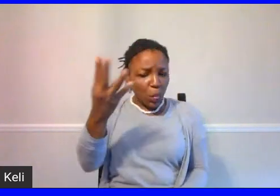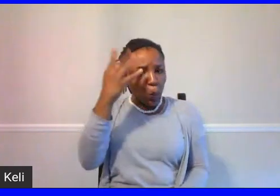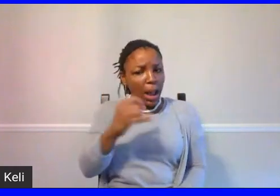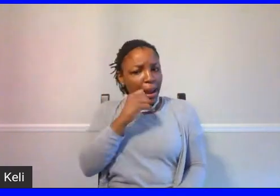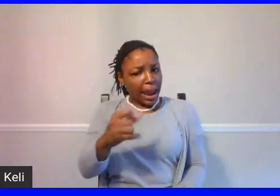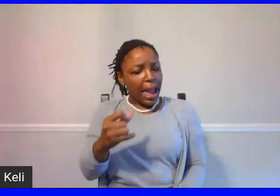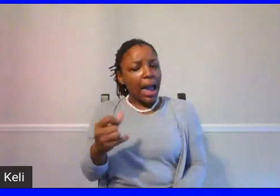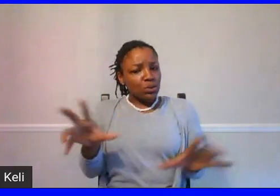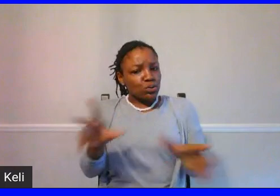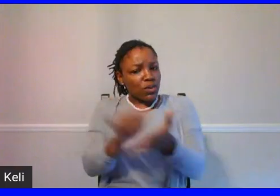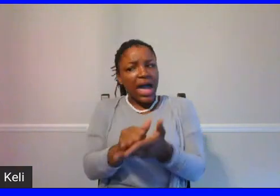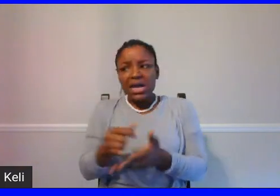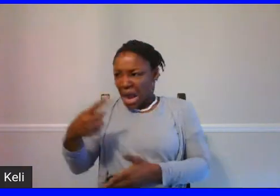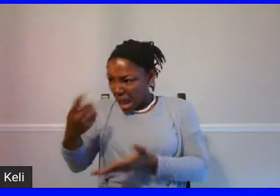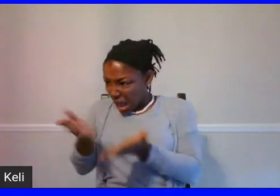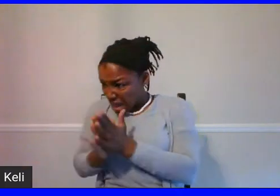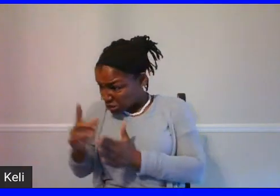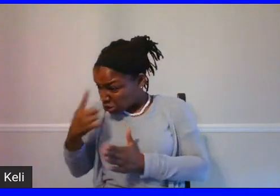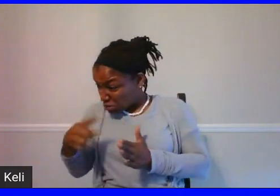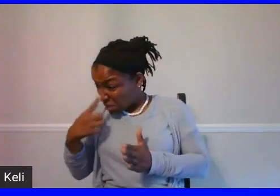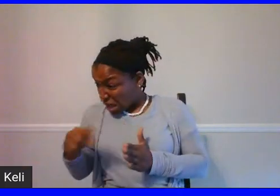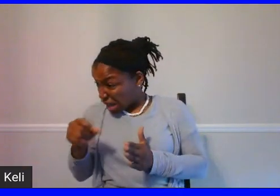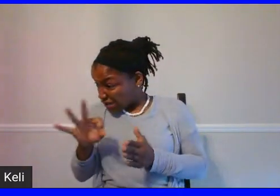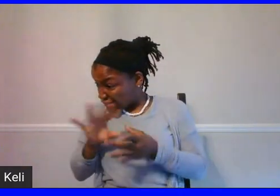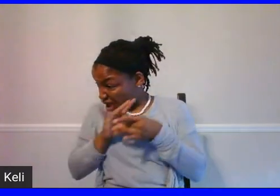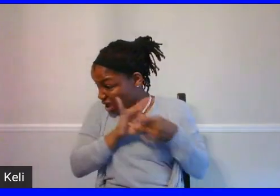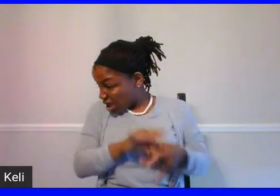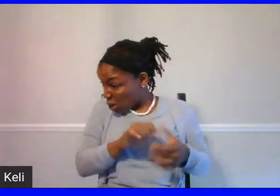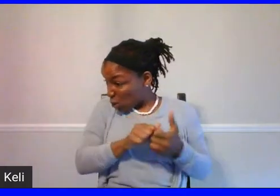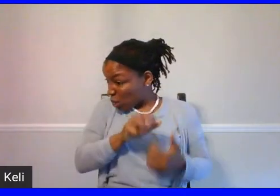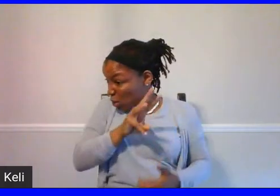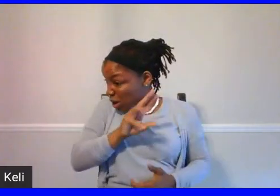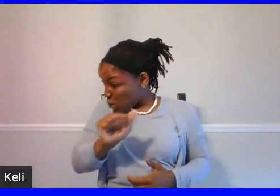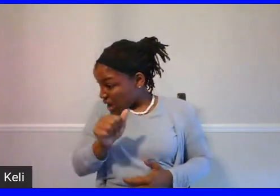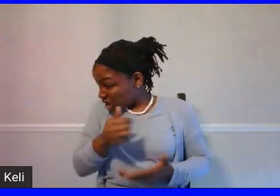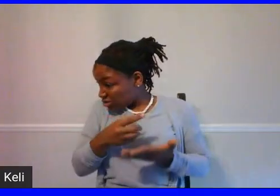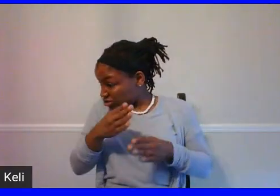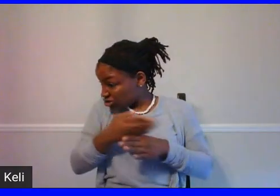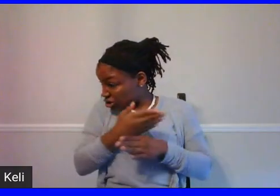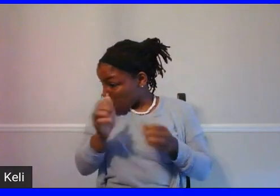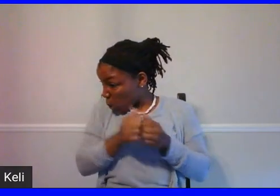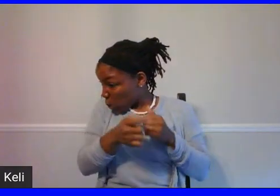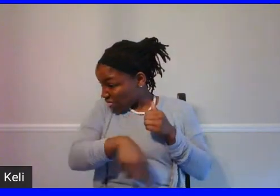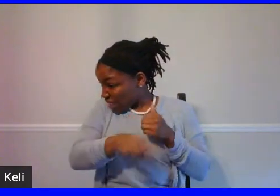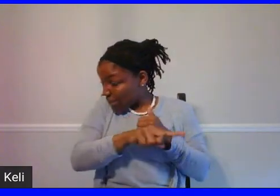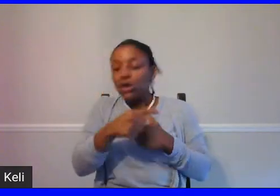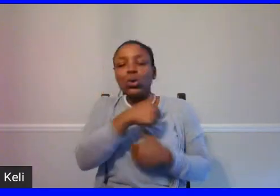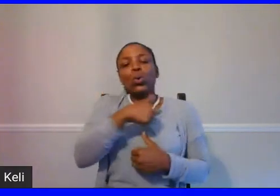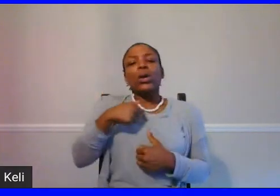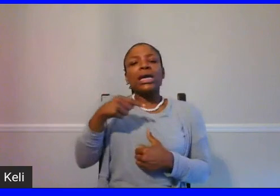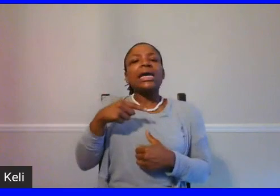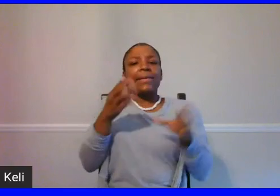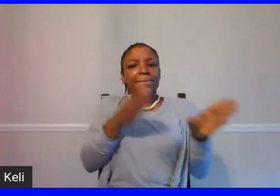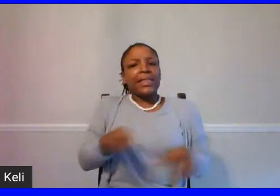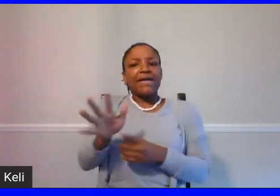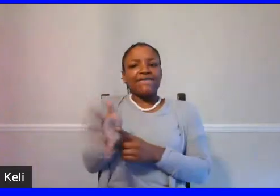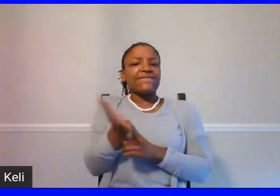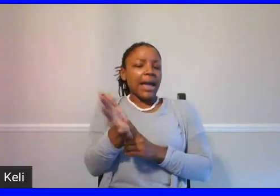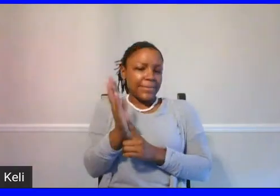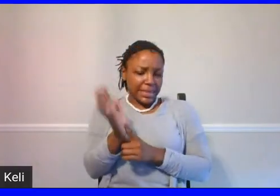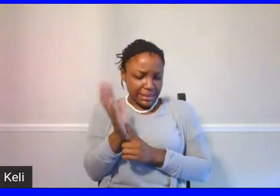Awakes? This kind of thing is right up their alley. So mind you, we were only gonna show a 5-minute excerpt. That